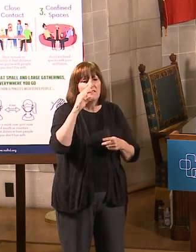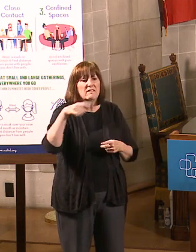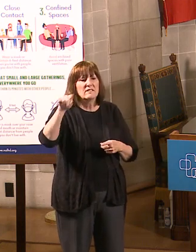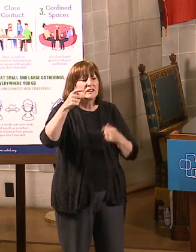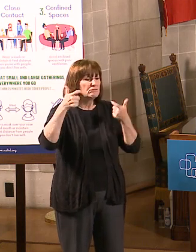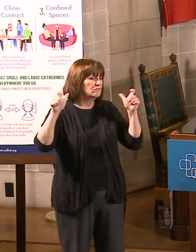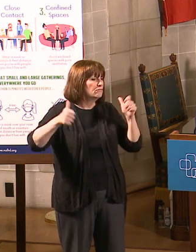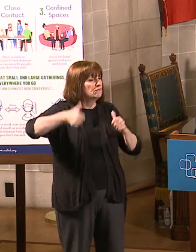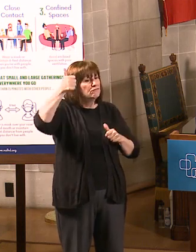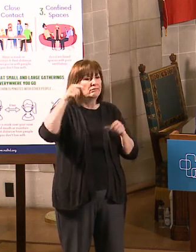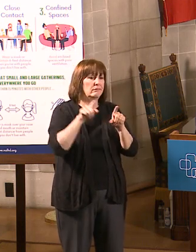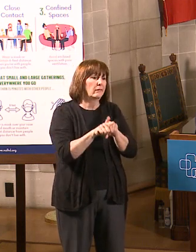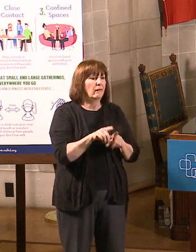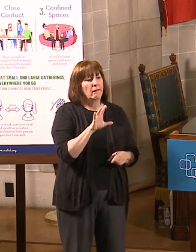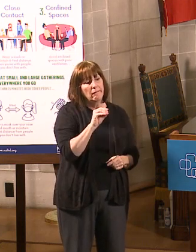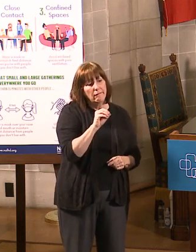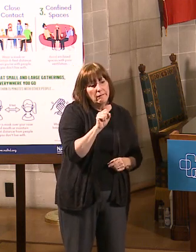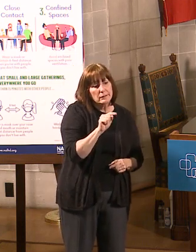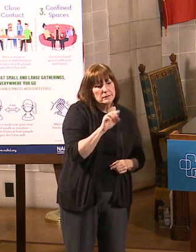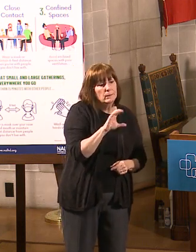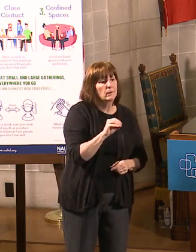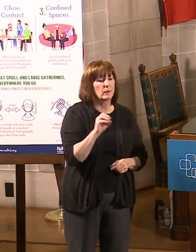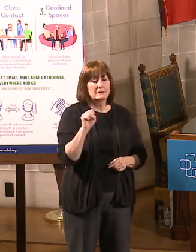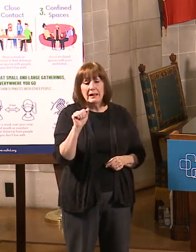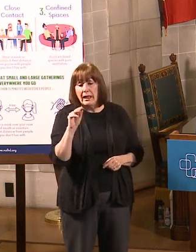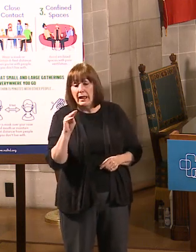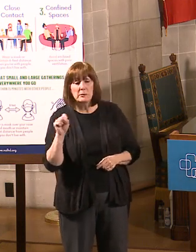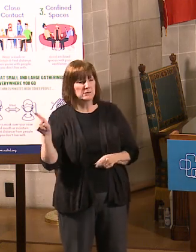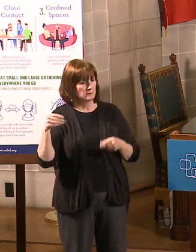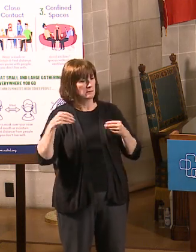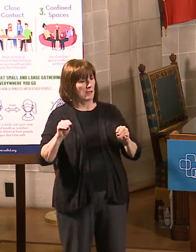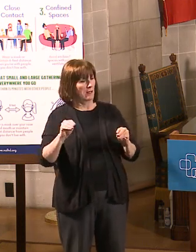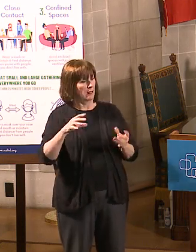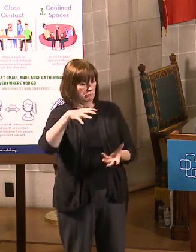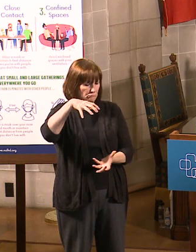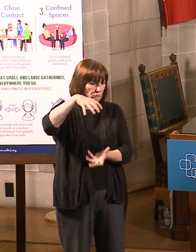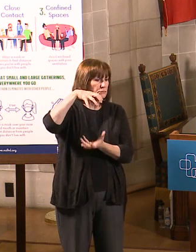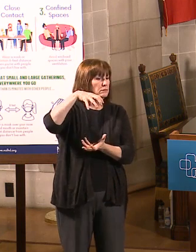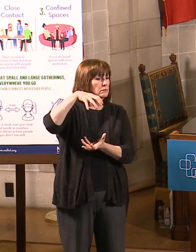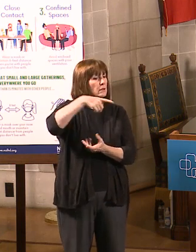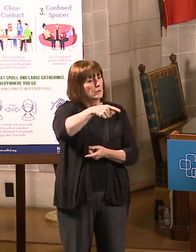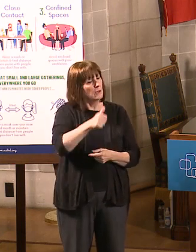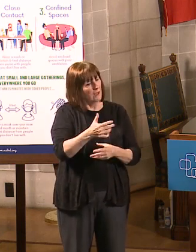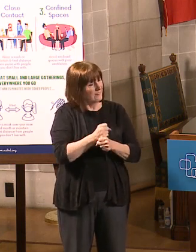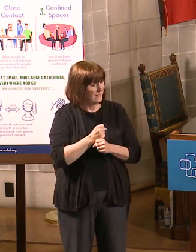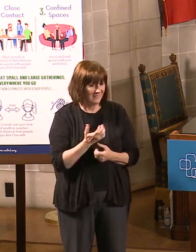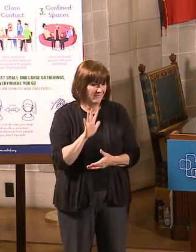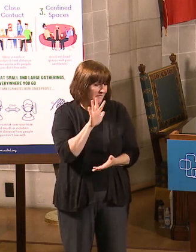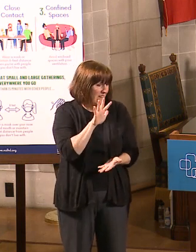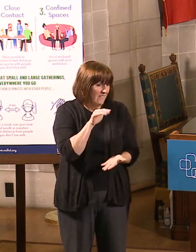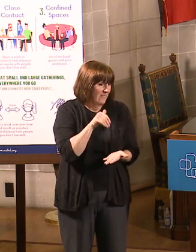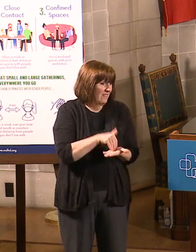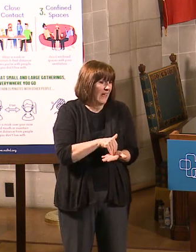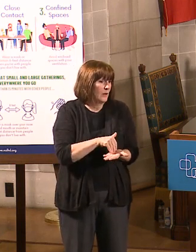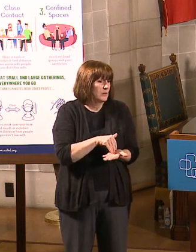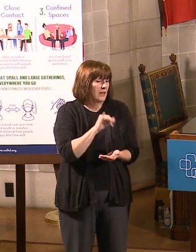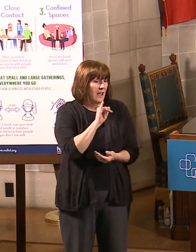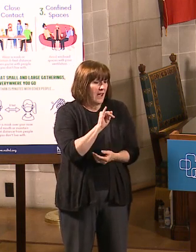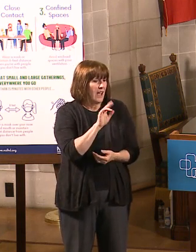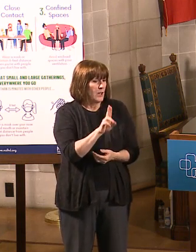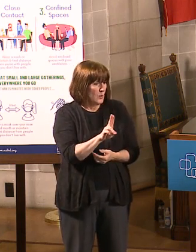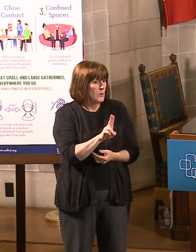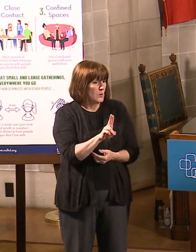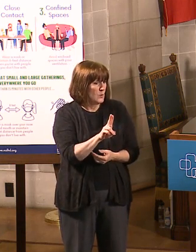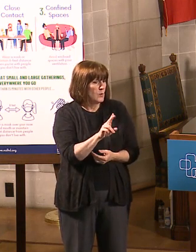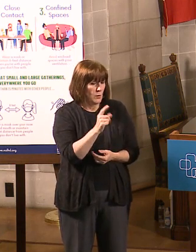major retailers like Costco or Sam's that sells in bulk, and you can get a 5,000 unit